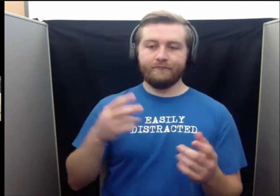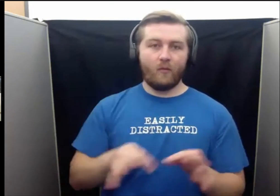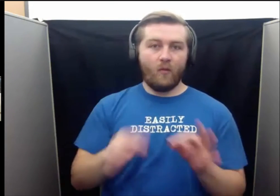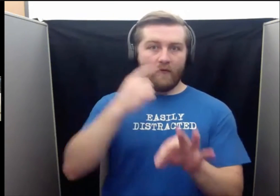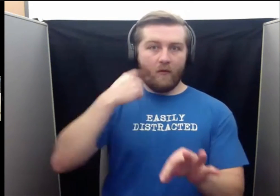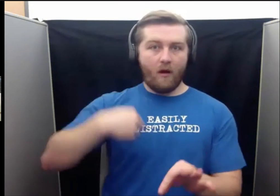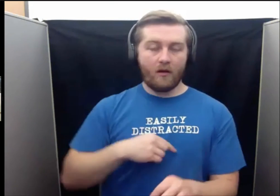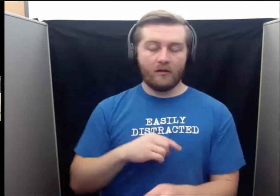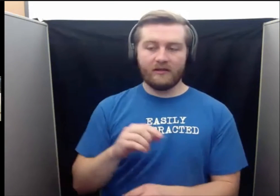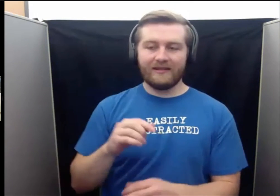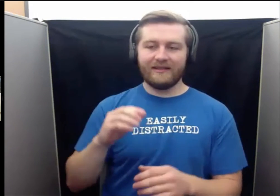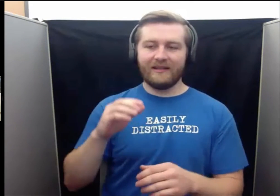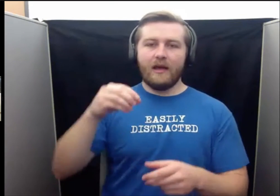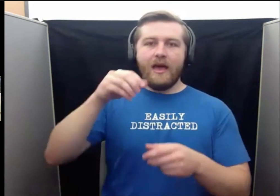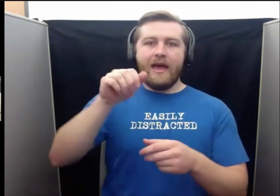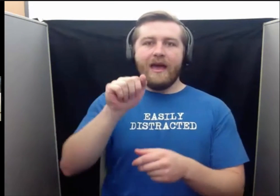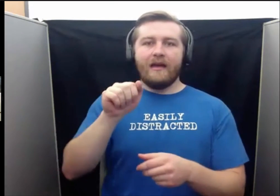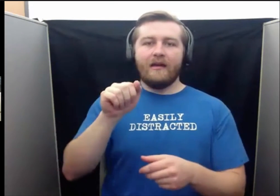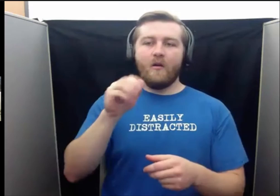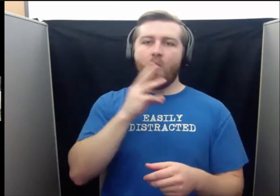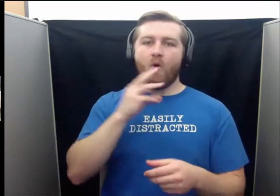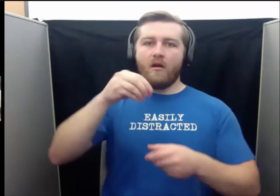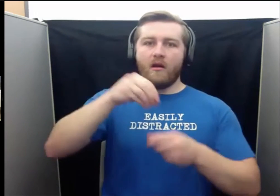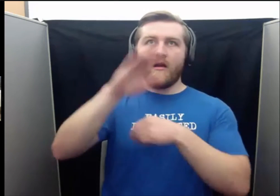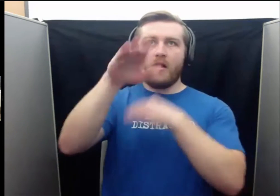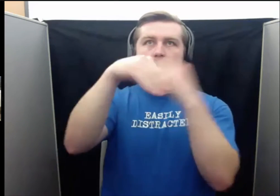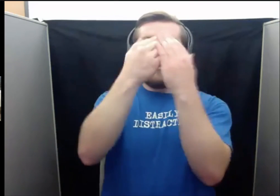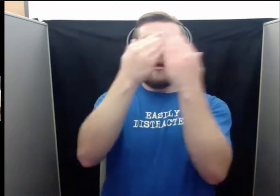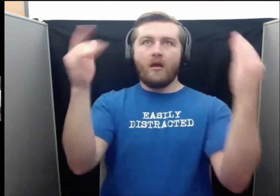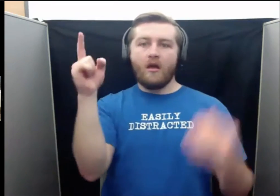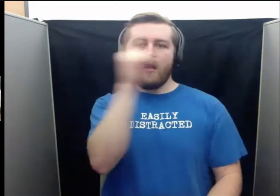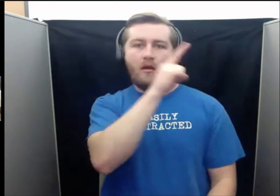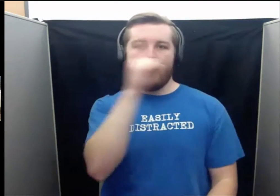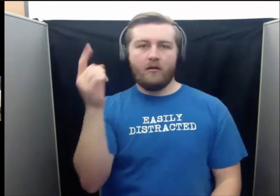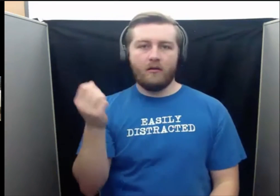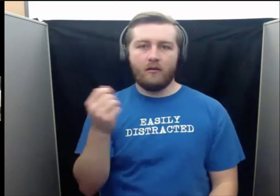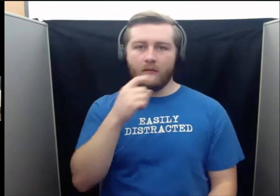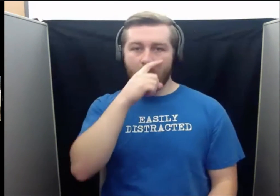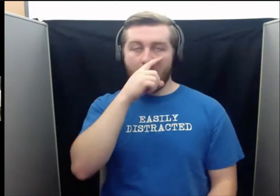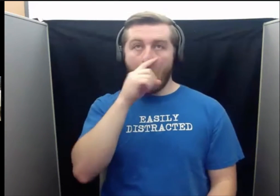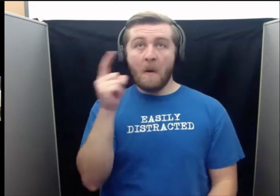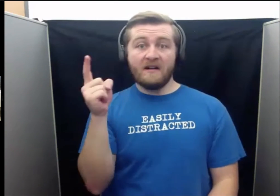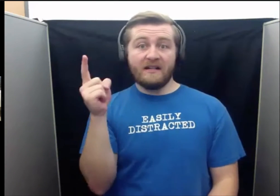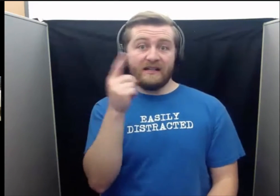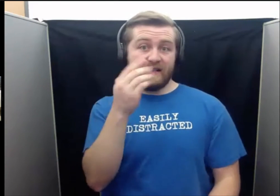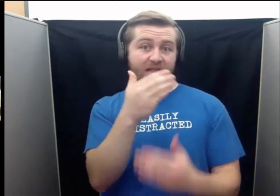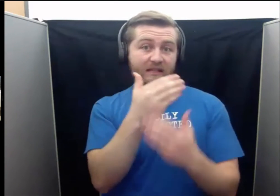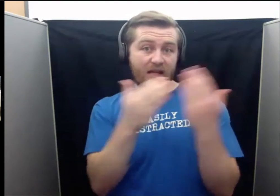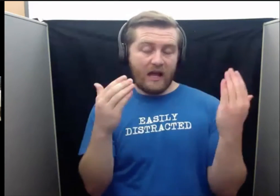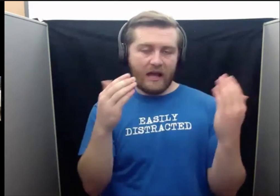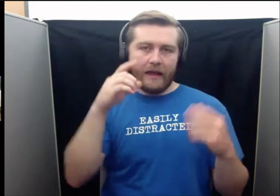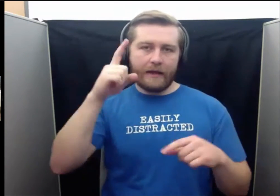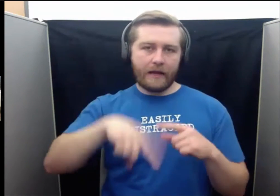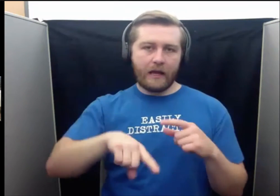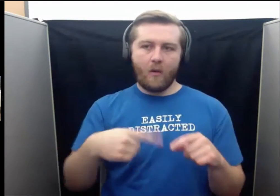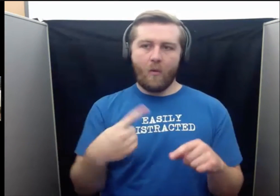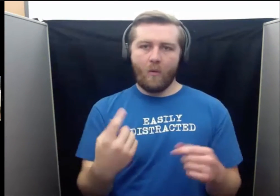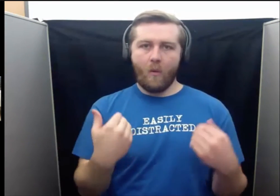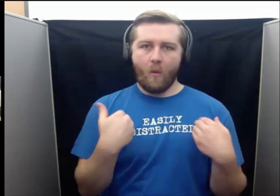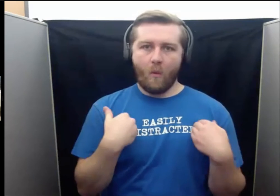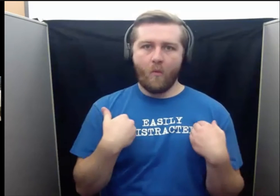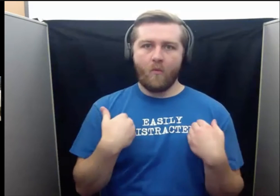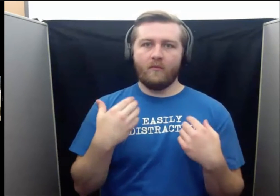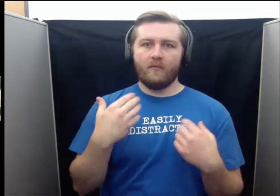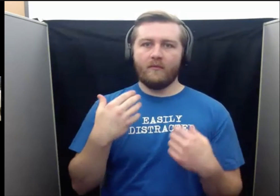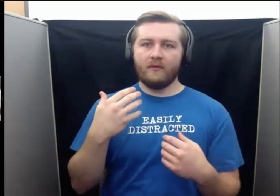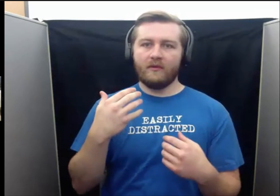atmosphere will only hold a certain amount of water vapor. When it reaches the